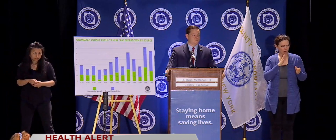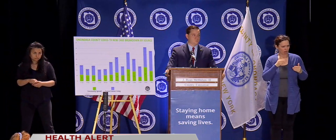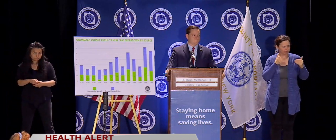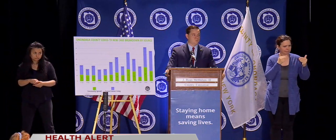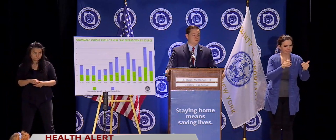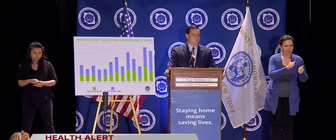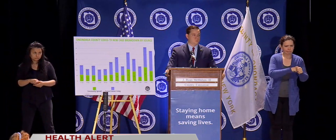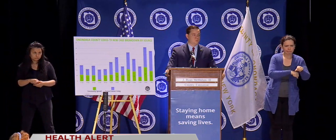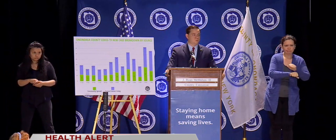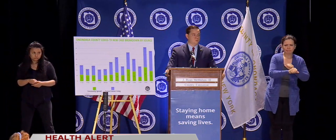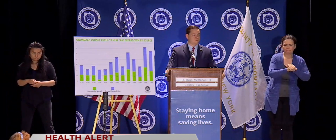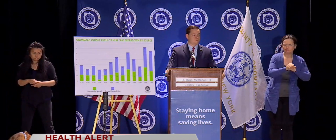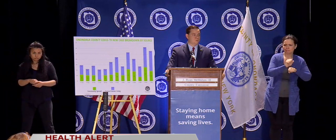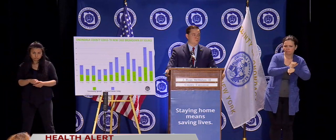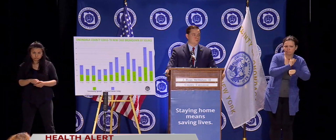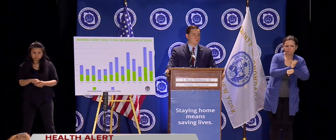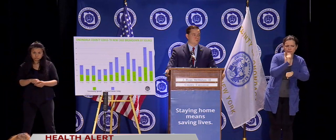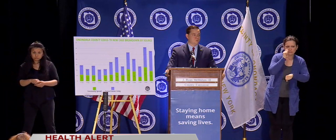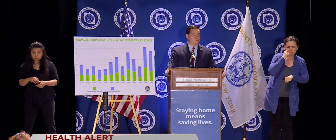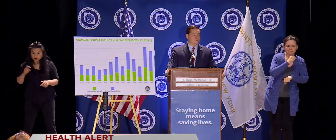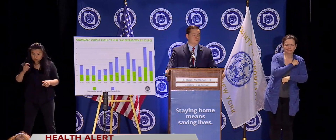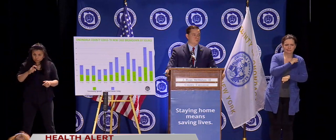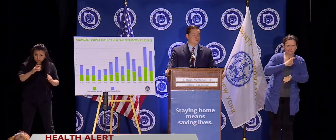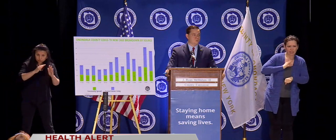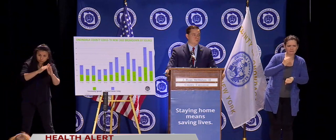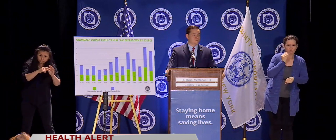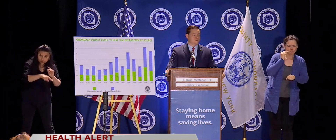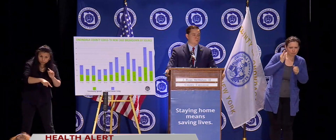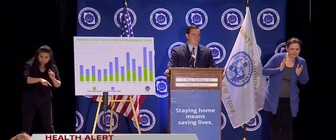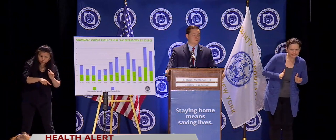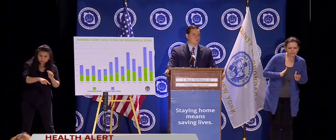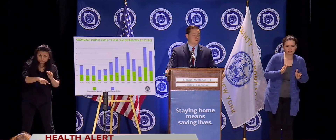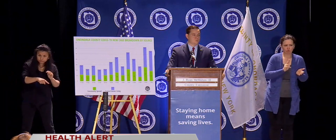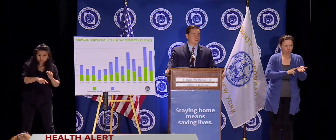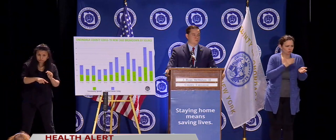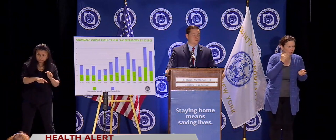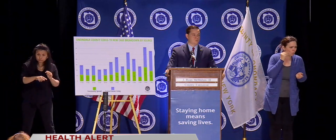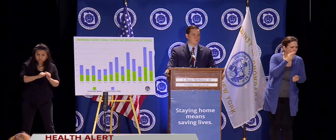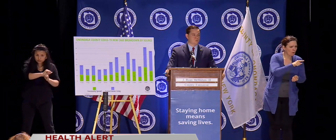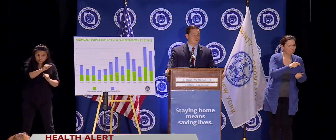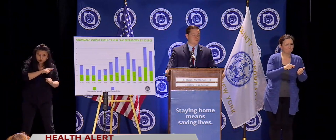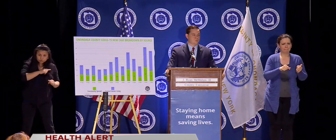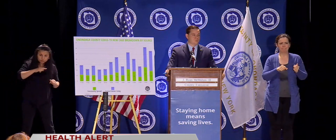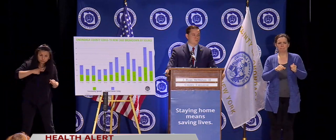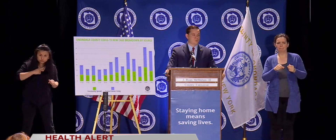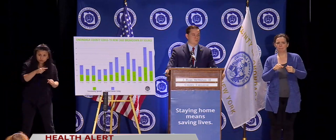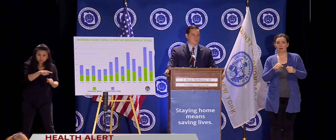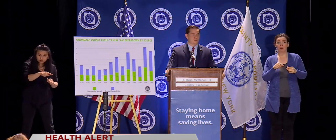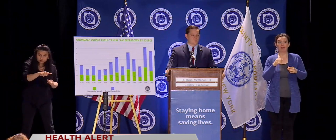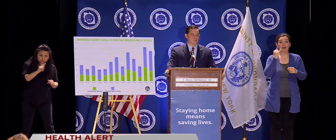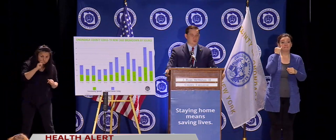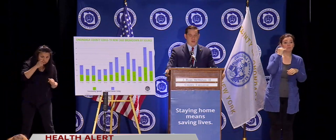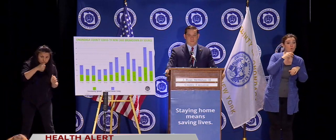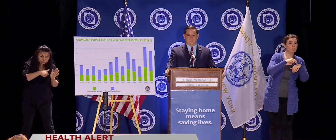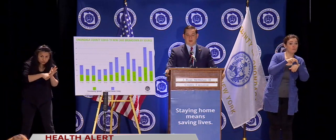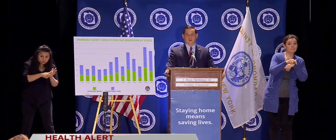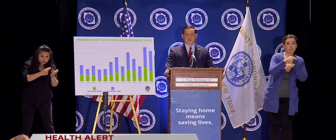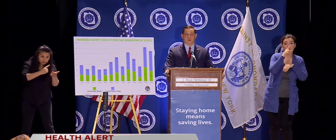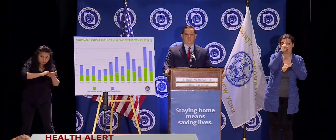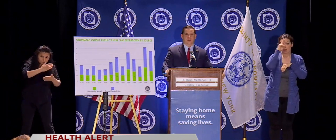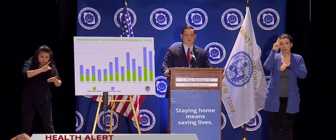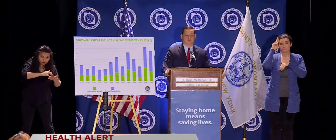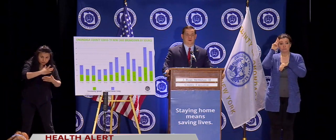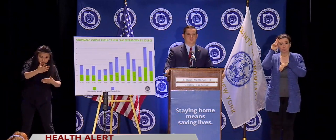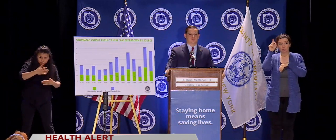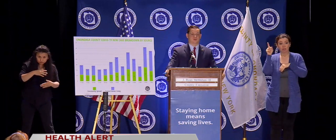employees tested, and also patients that move from hospitals will be tested before they go into nursing homes? Yeah, that was